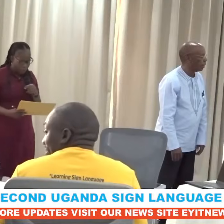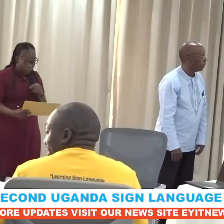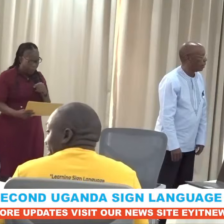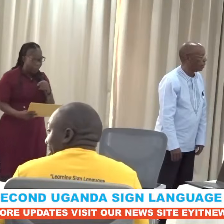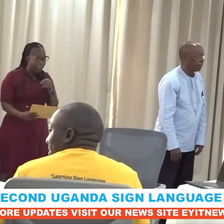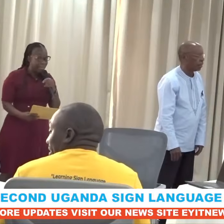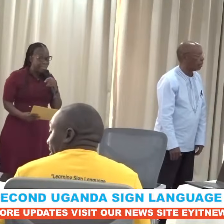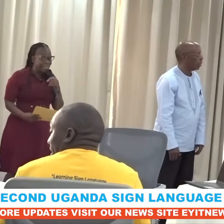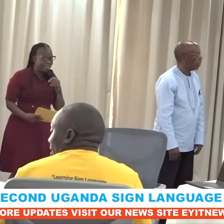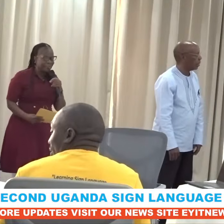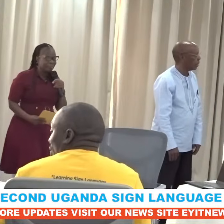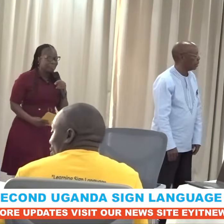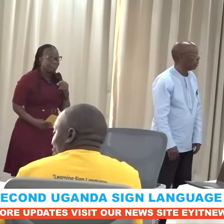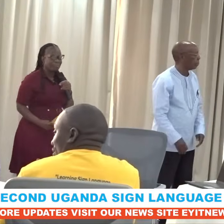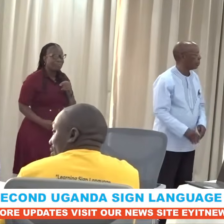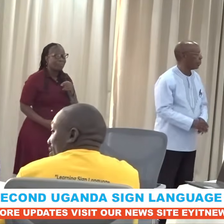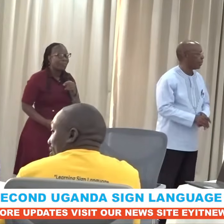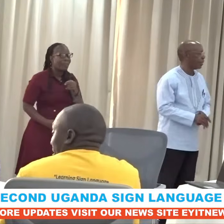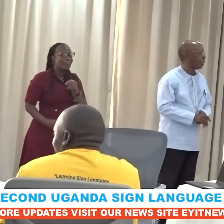Chogabire Betty.